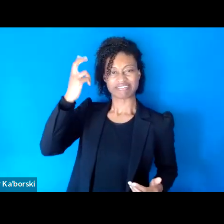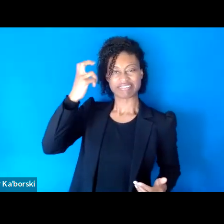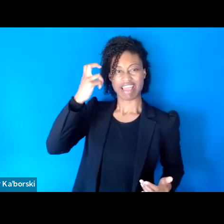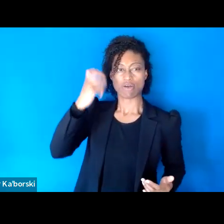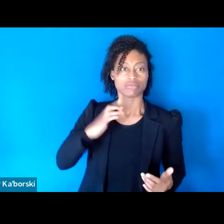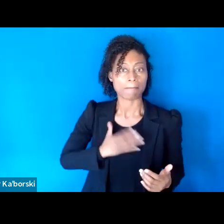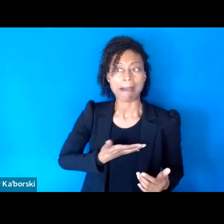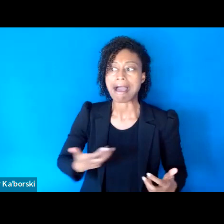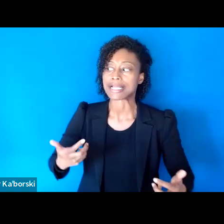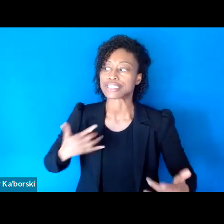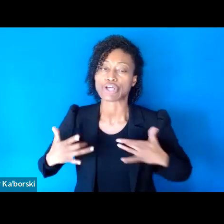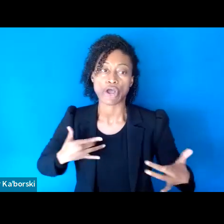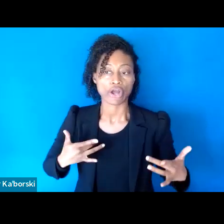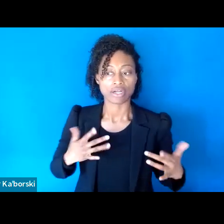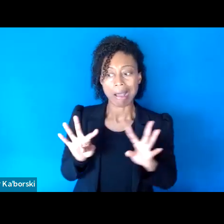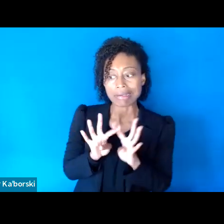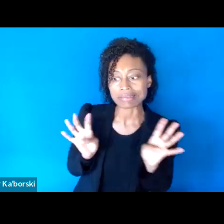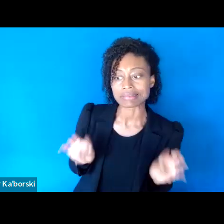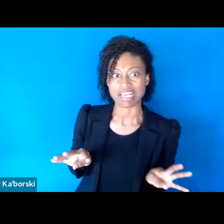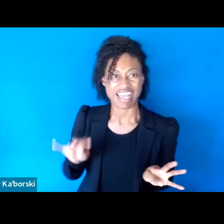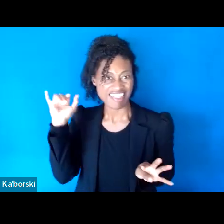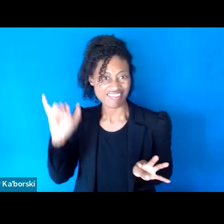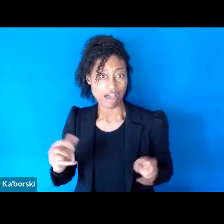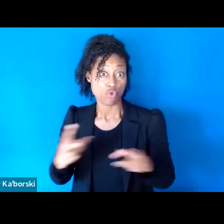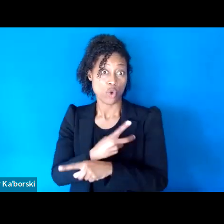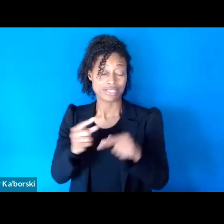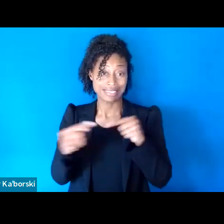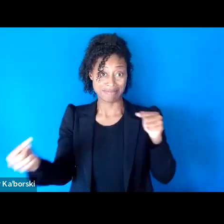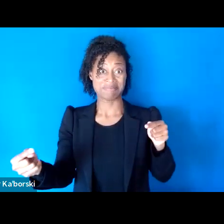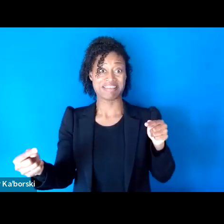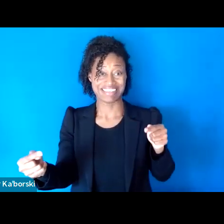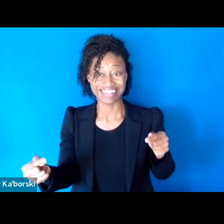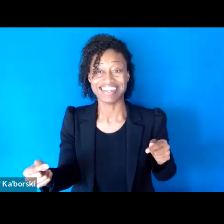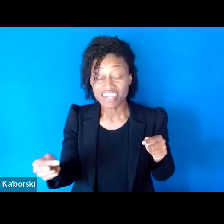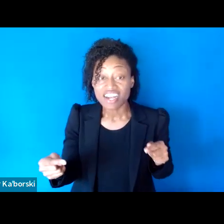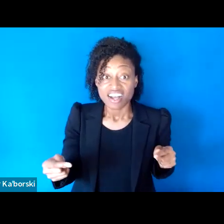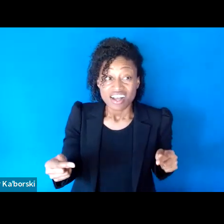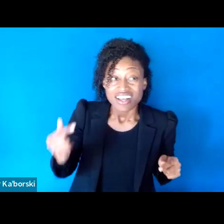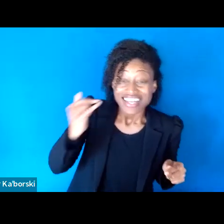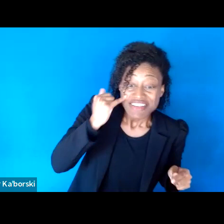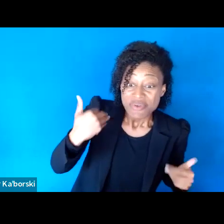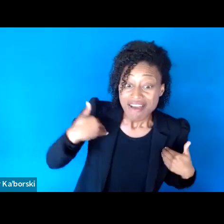uncertainty. So if anybody can answer that question for me, that'd be great too. And just not to forget about the